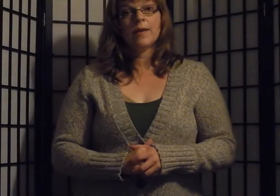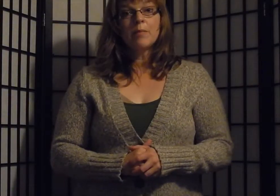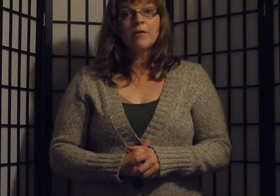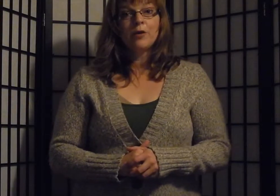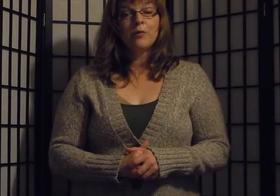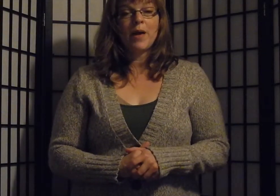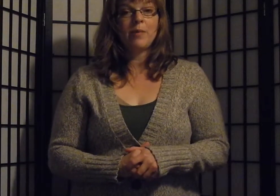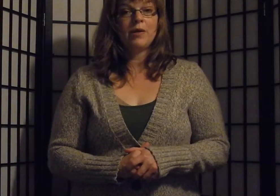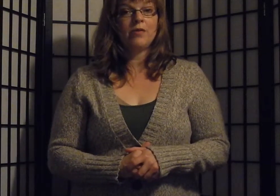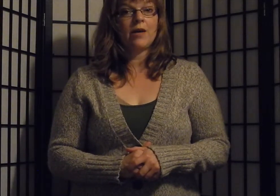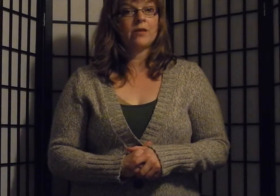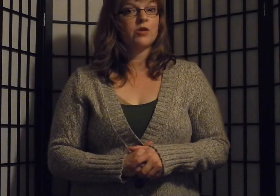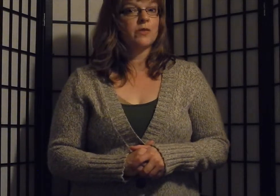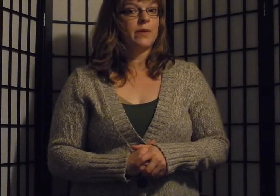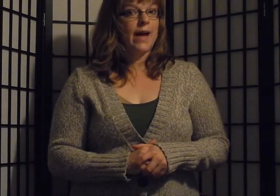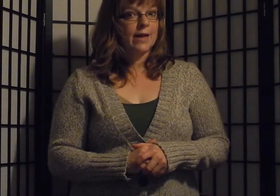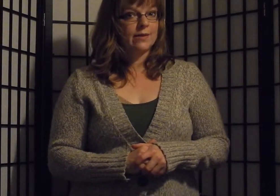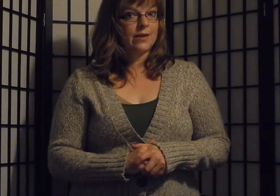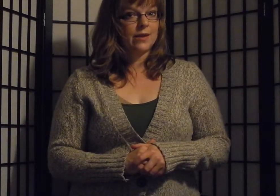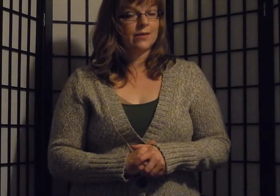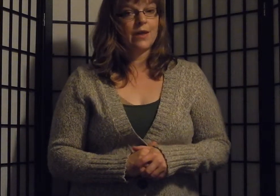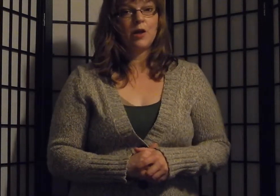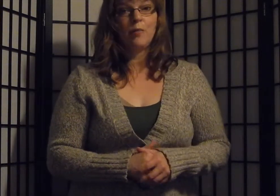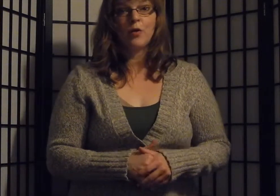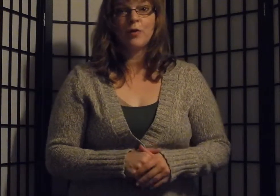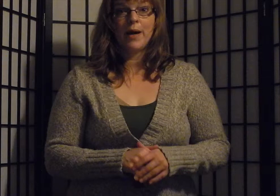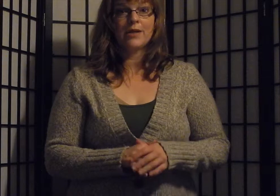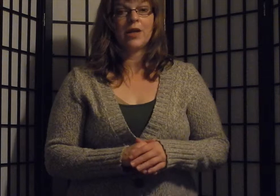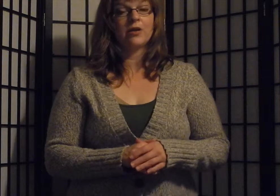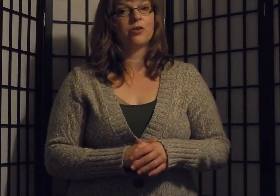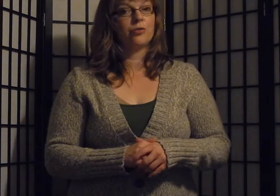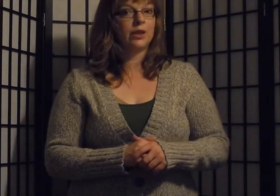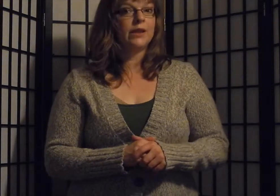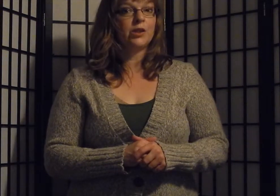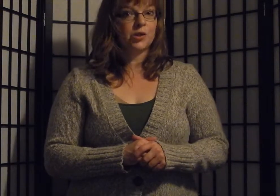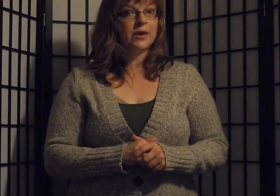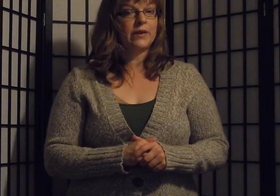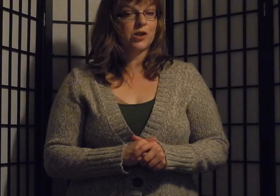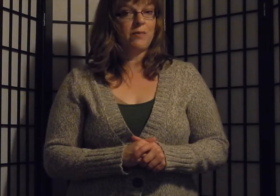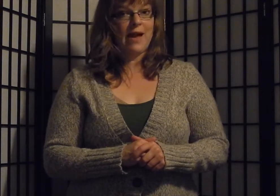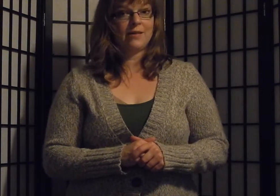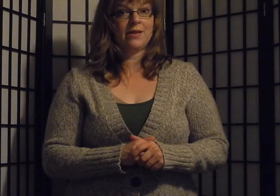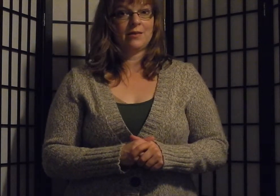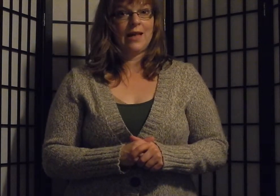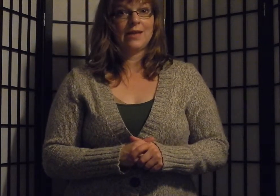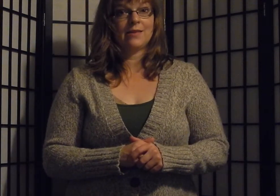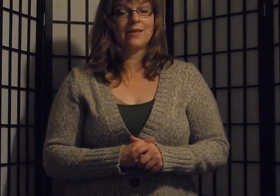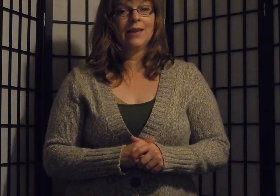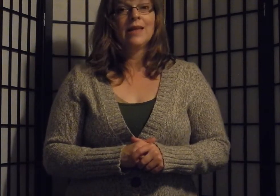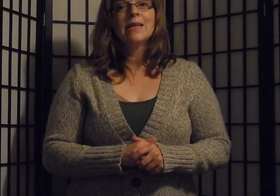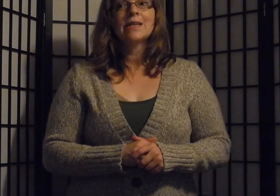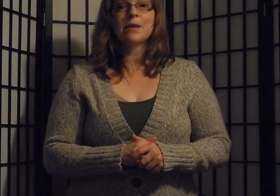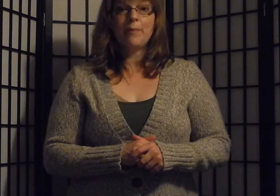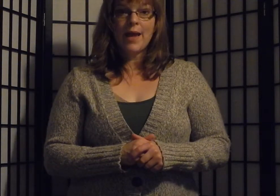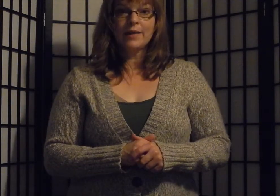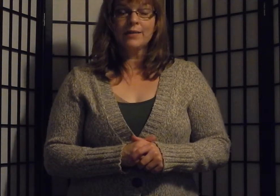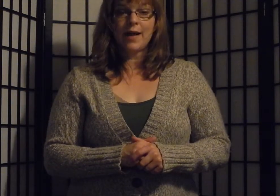Some of you may be involved in gymnastics. I know both of my daughters really enjoyed their gymnastics class. To make the sign